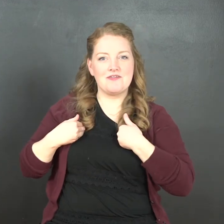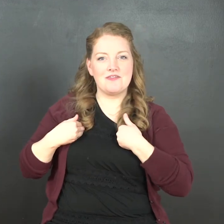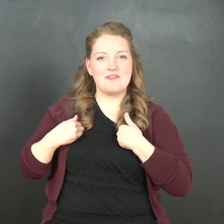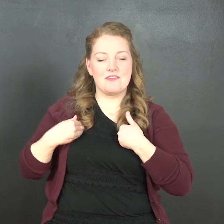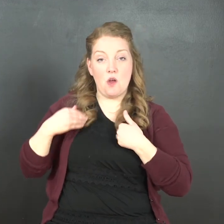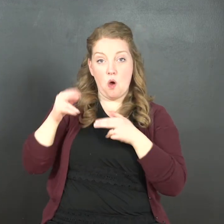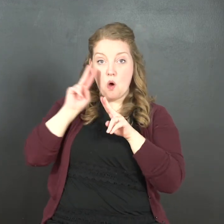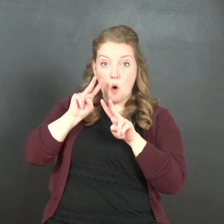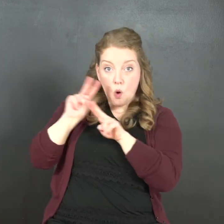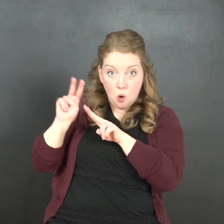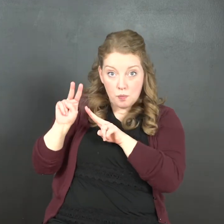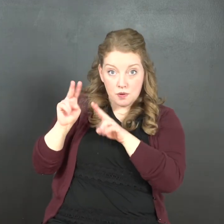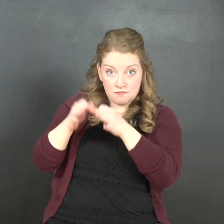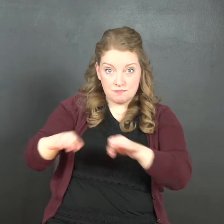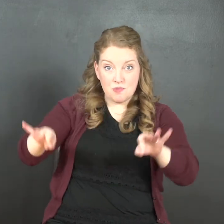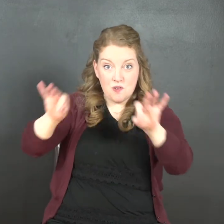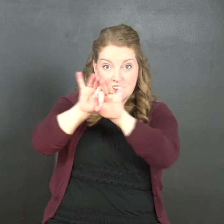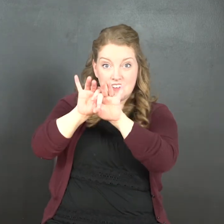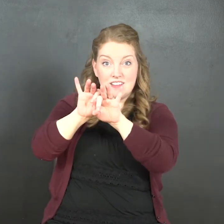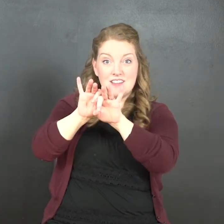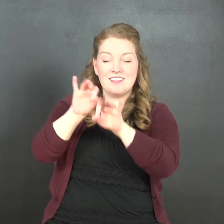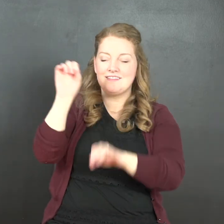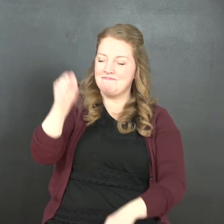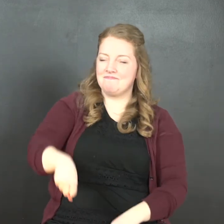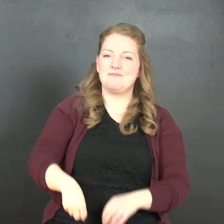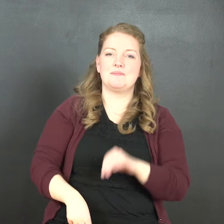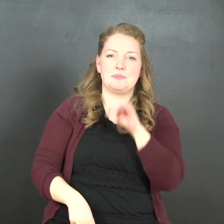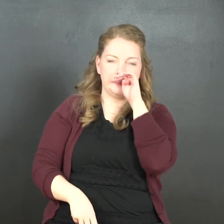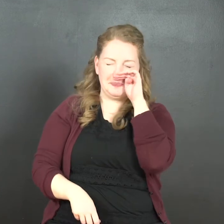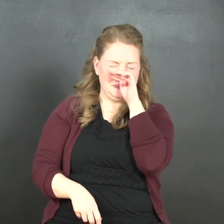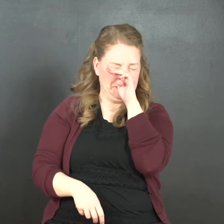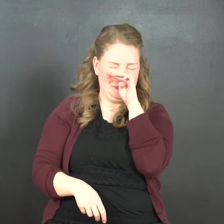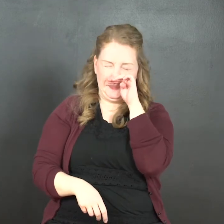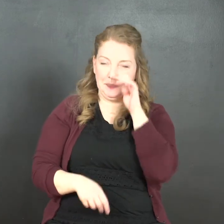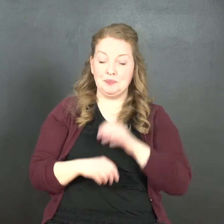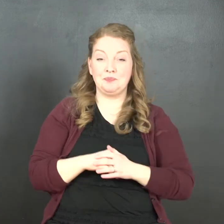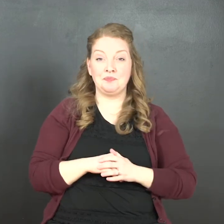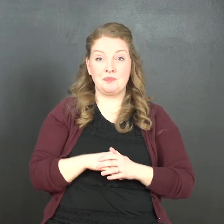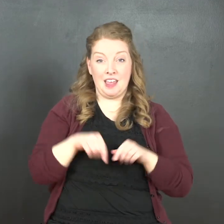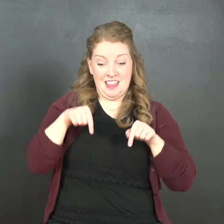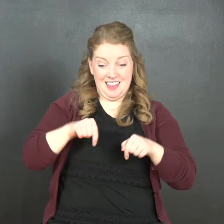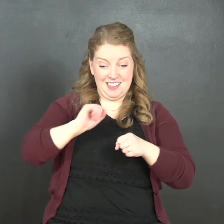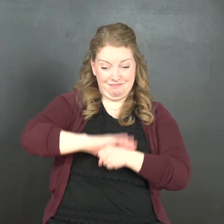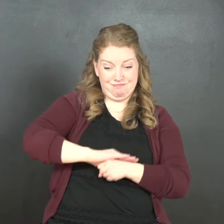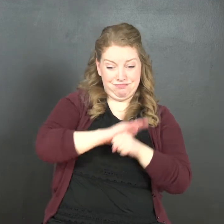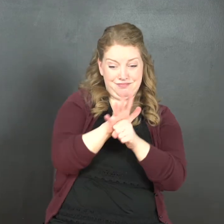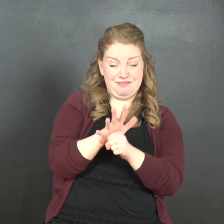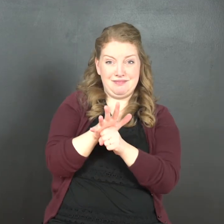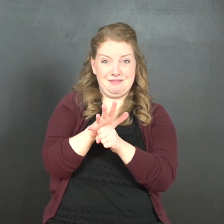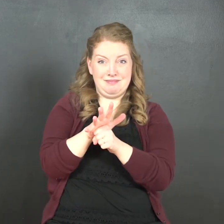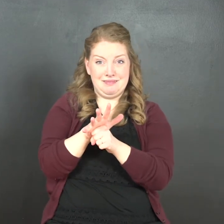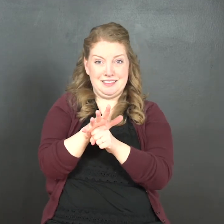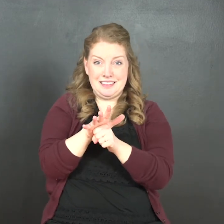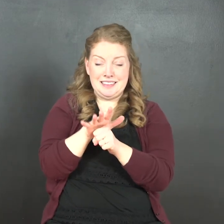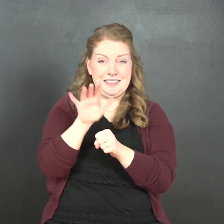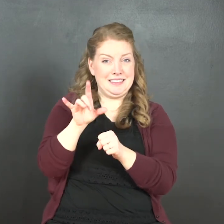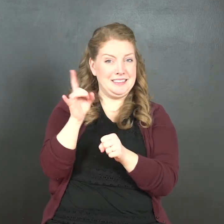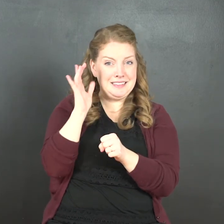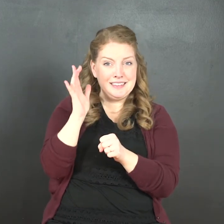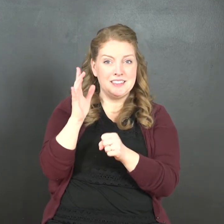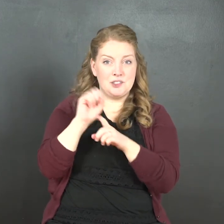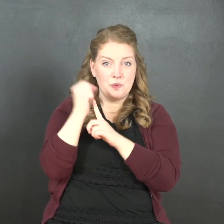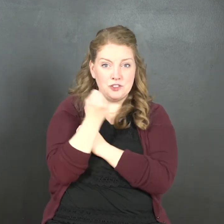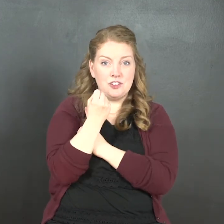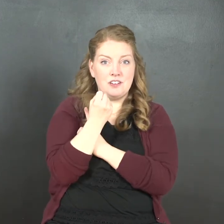hope? We speak of it often, don't we? In fact, the current situation that we find ourselves in with the coronavirus